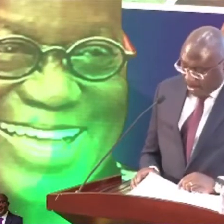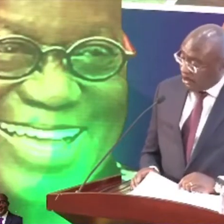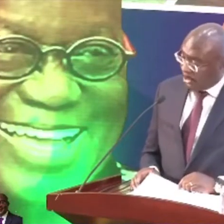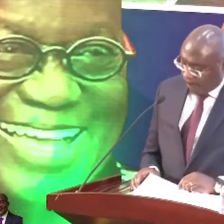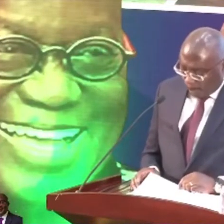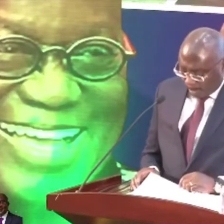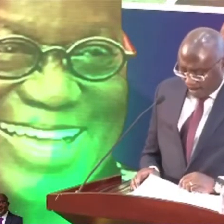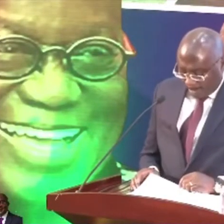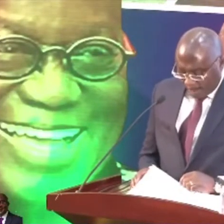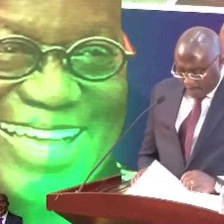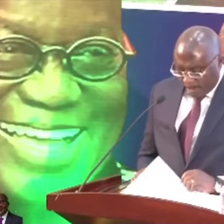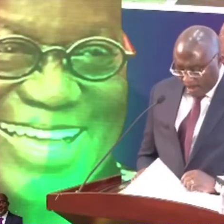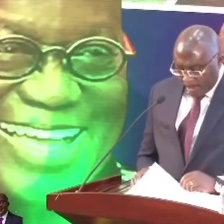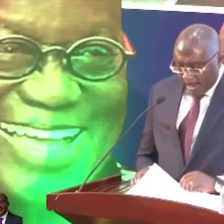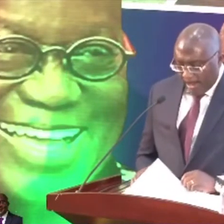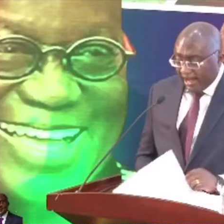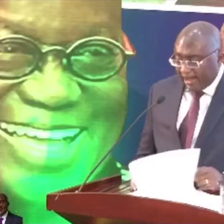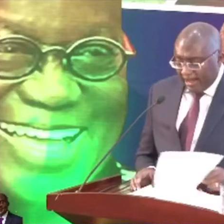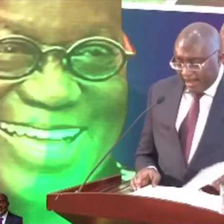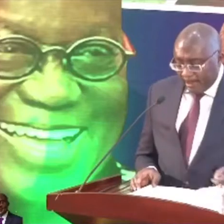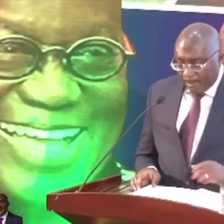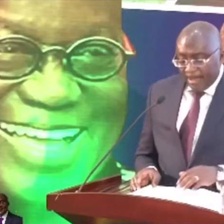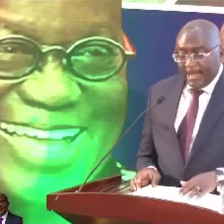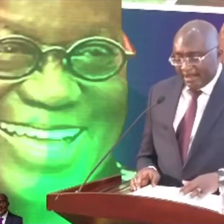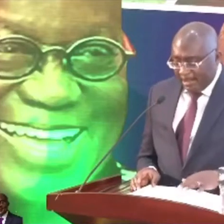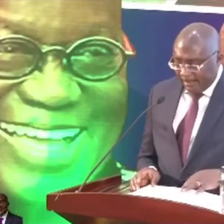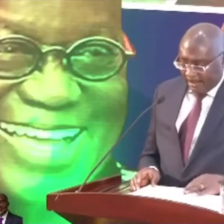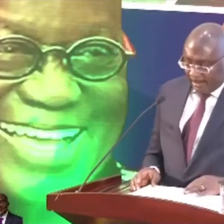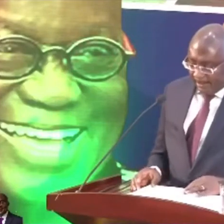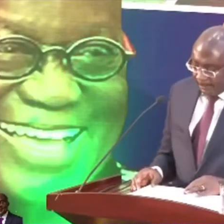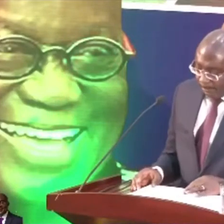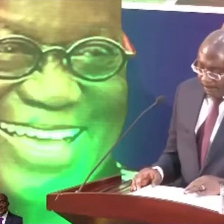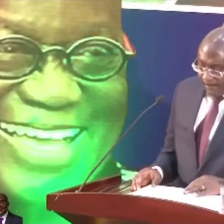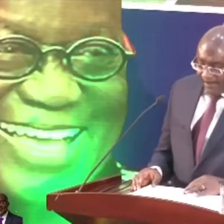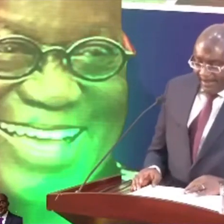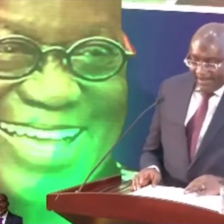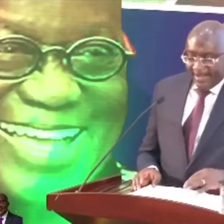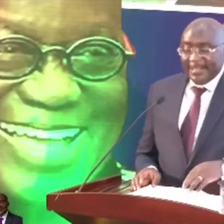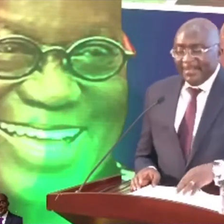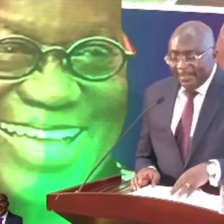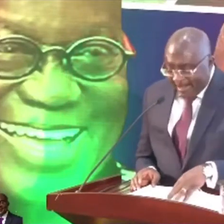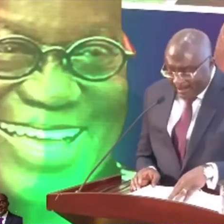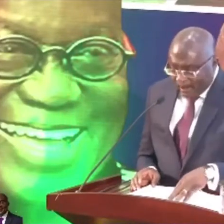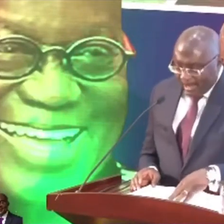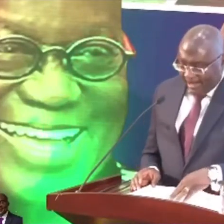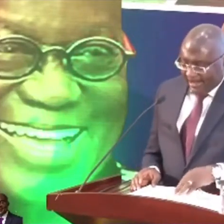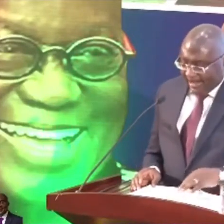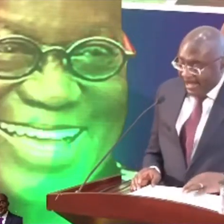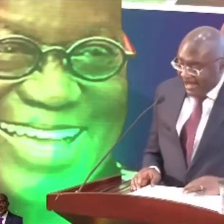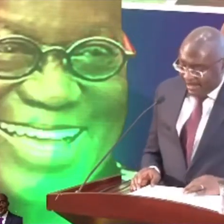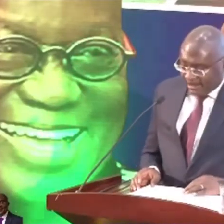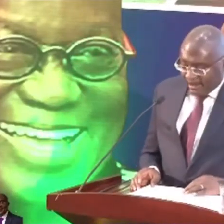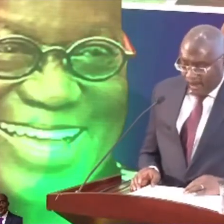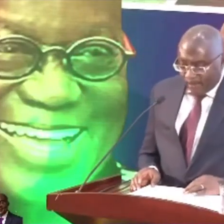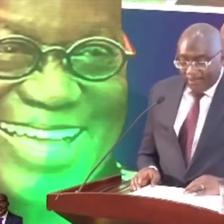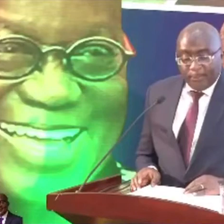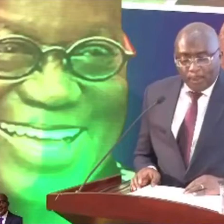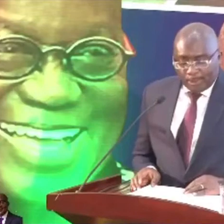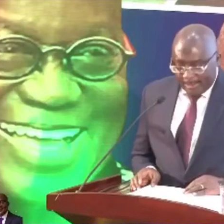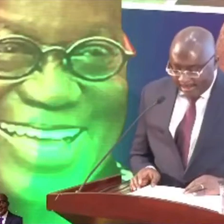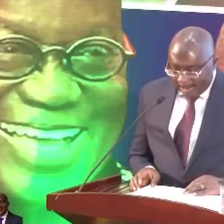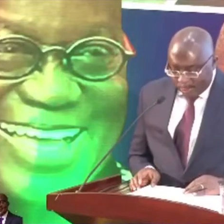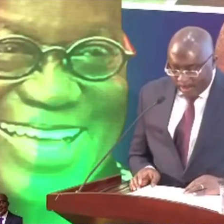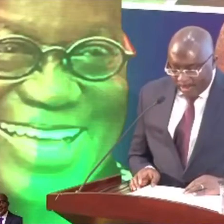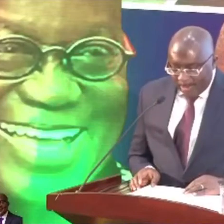systems to support industrial and other economic activities. Given that we are in the age of the